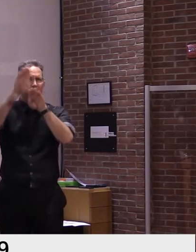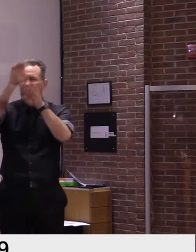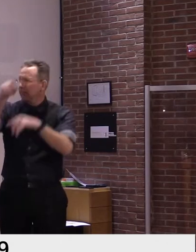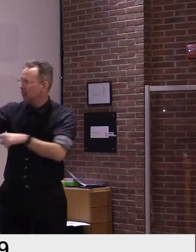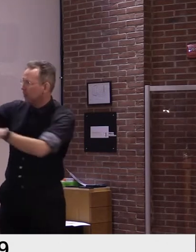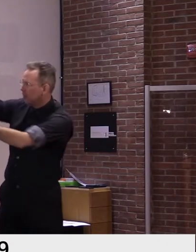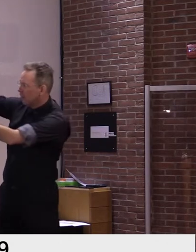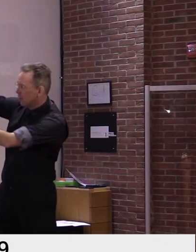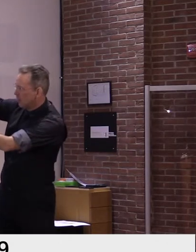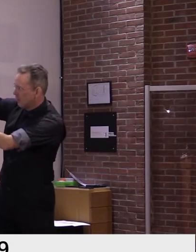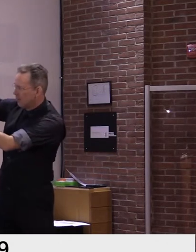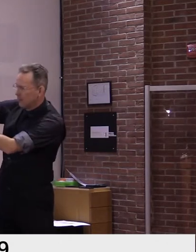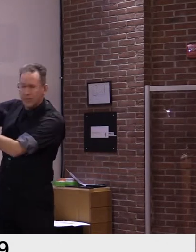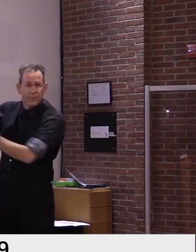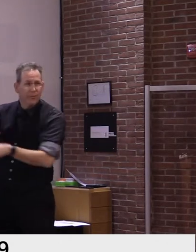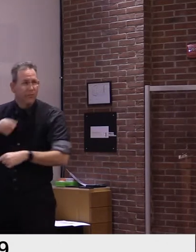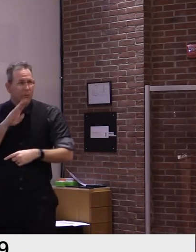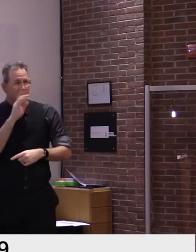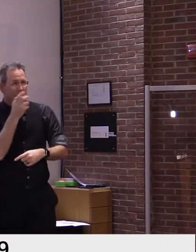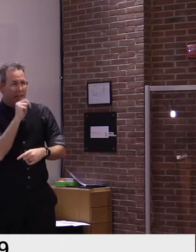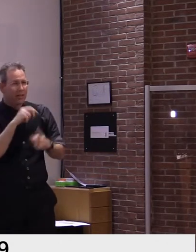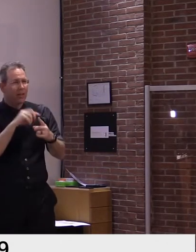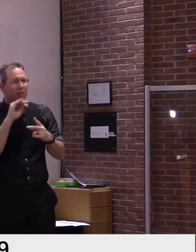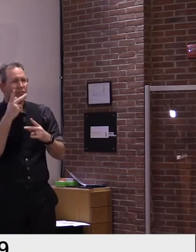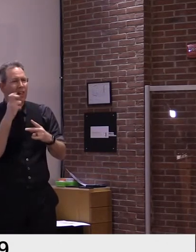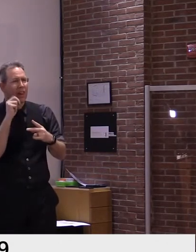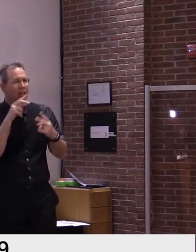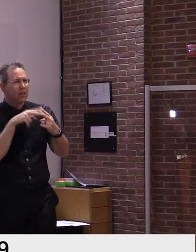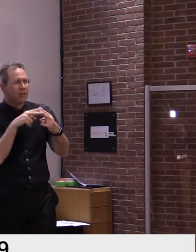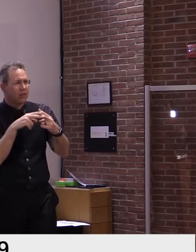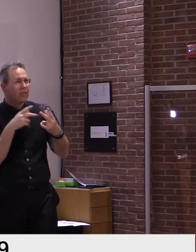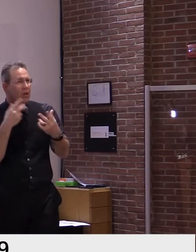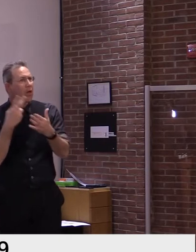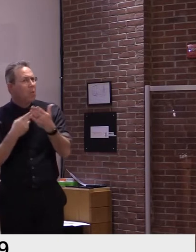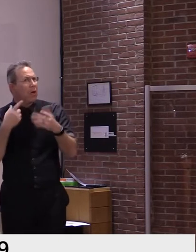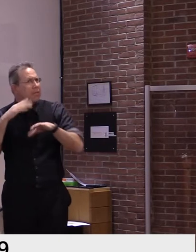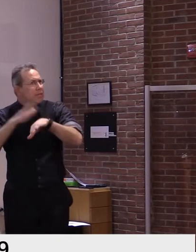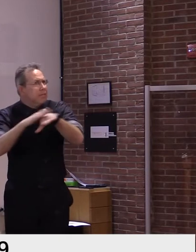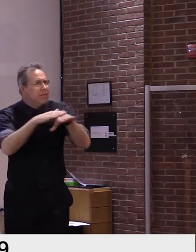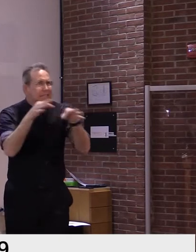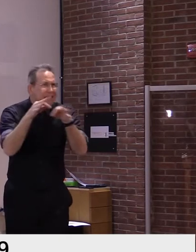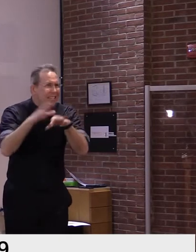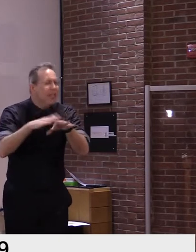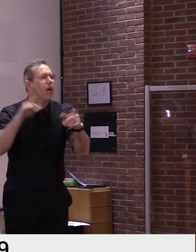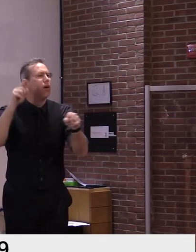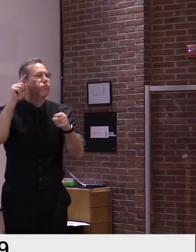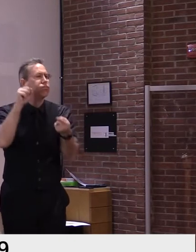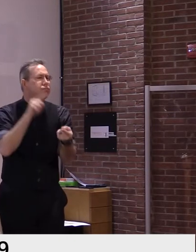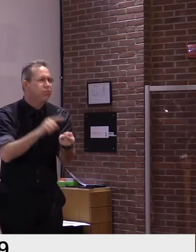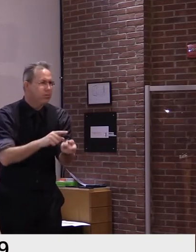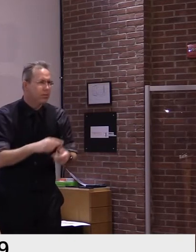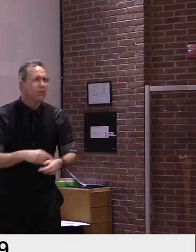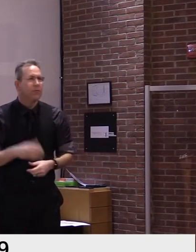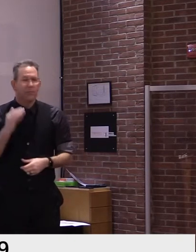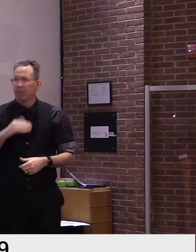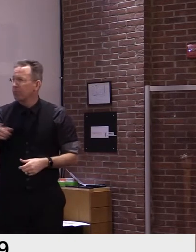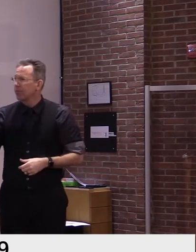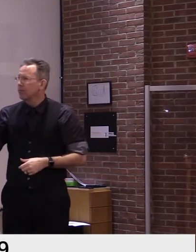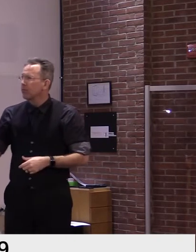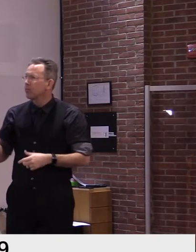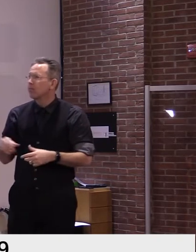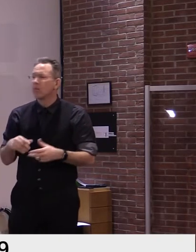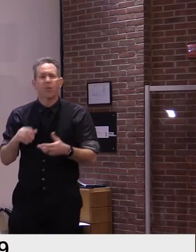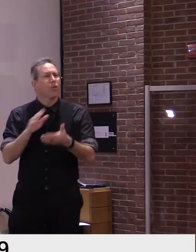recent. Regarding higher education, this was in fact the best week of the spring semester, with